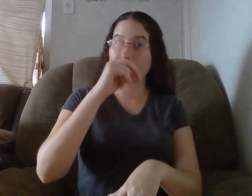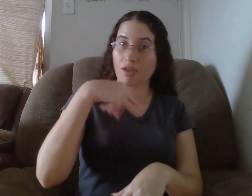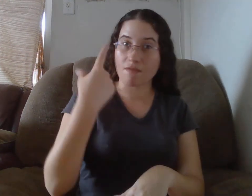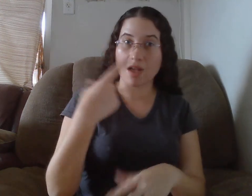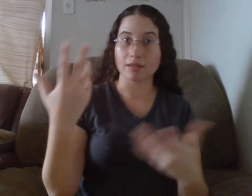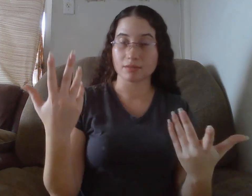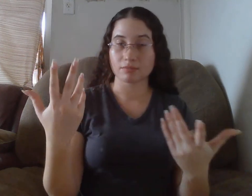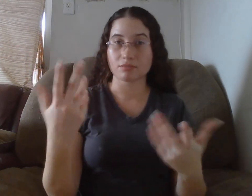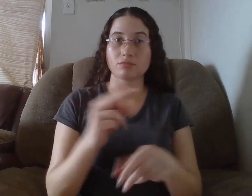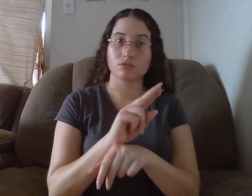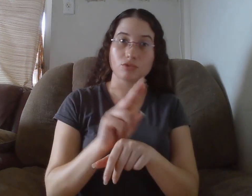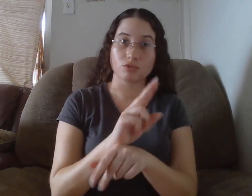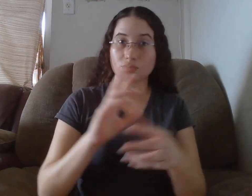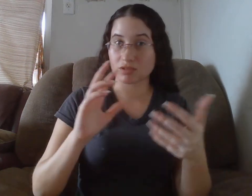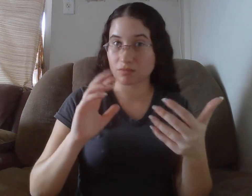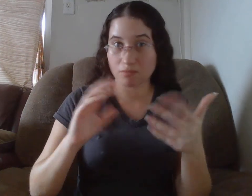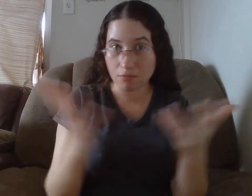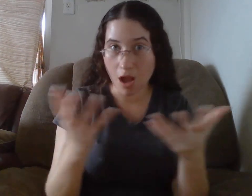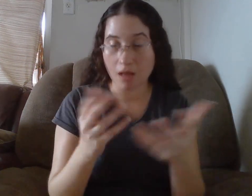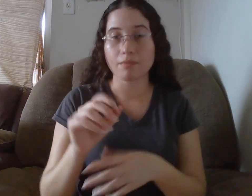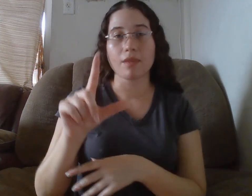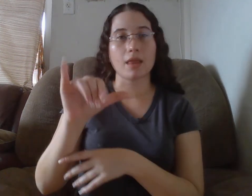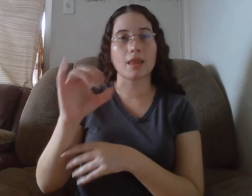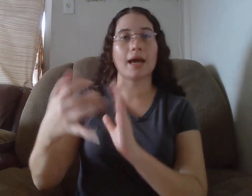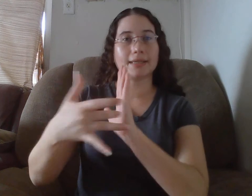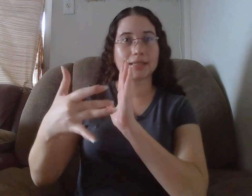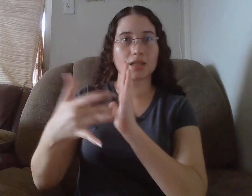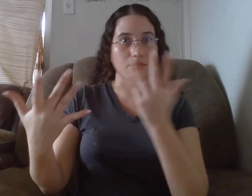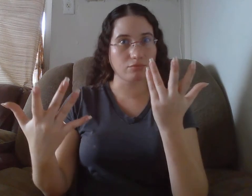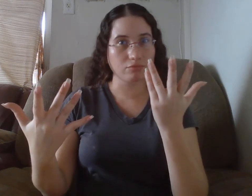using those lie detection technologies of facial detection.